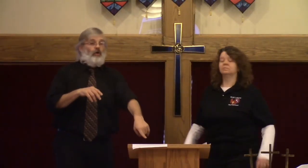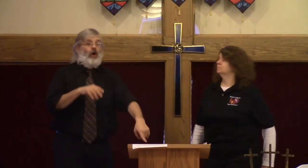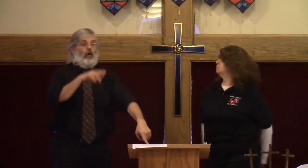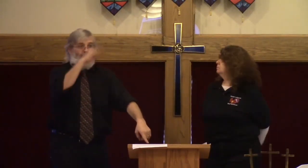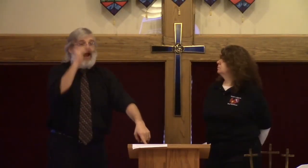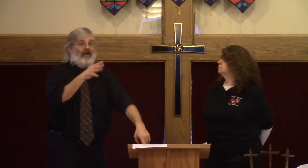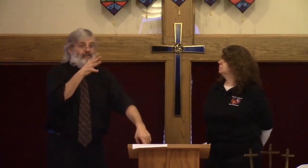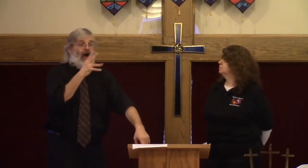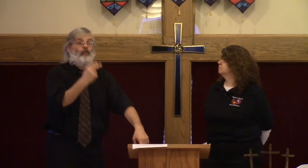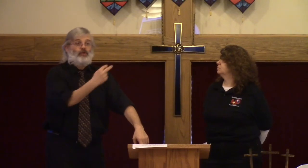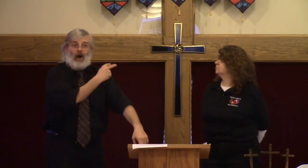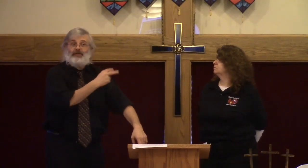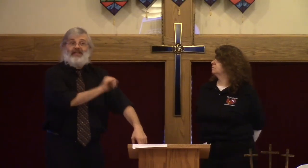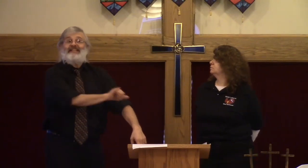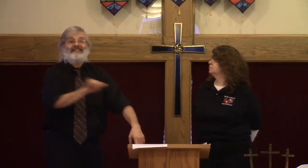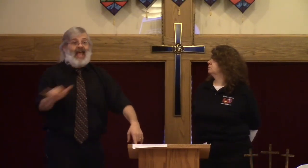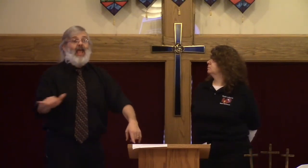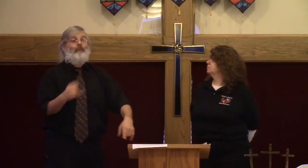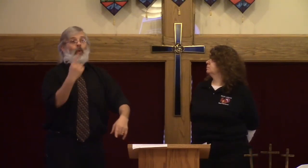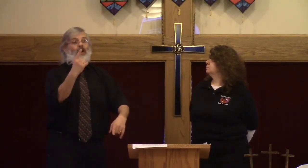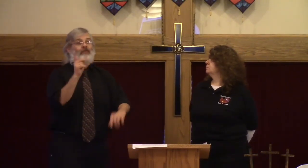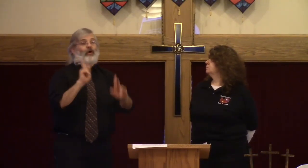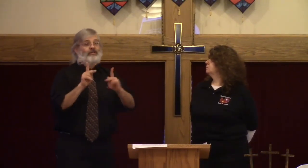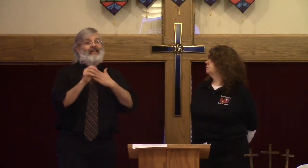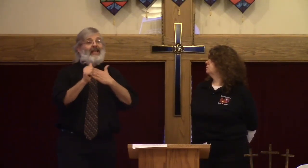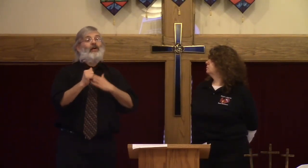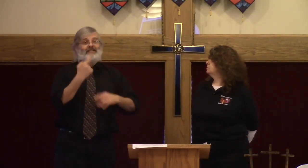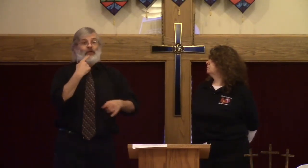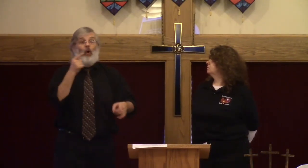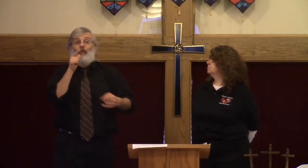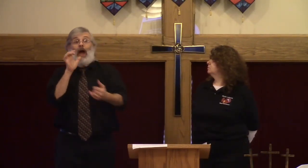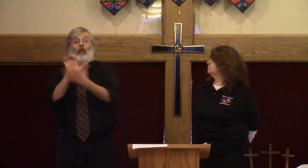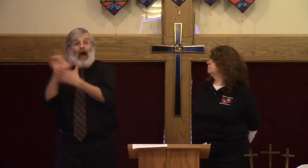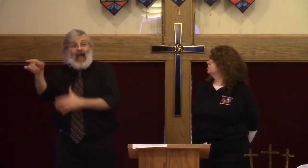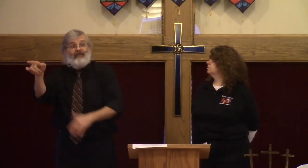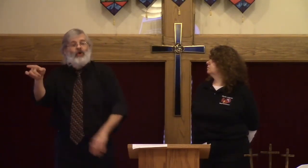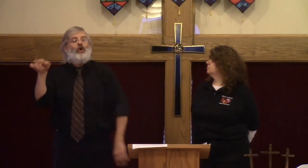No. Mary's mom was watching. The same, one of those leaders told my wife,